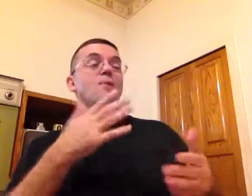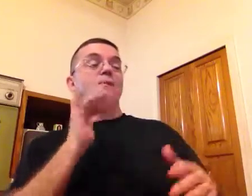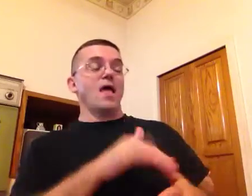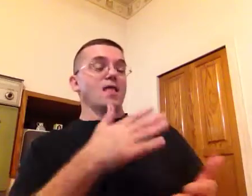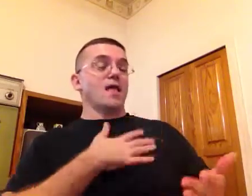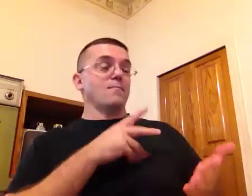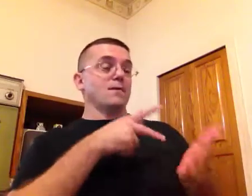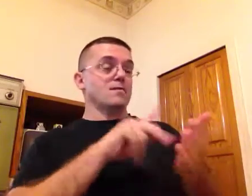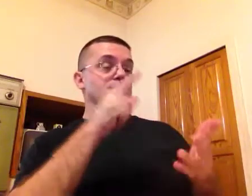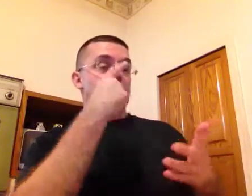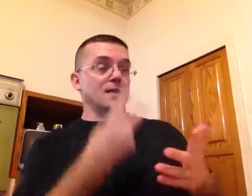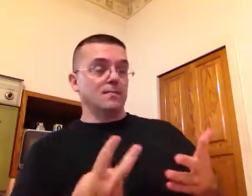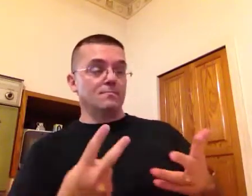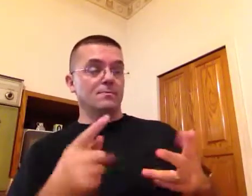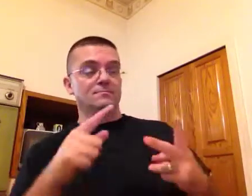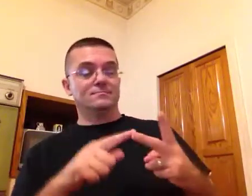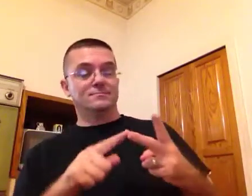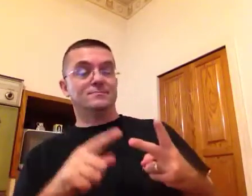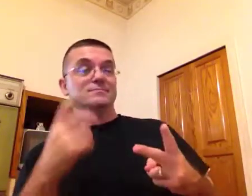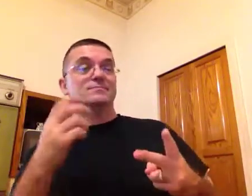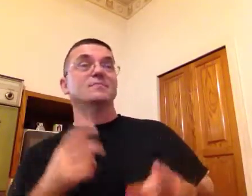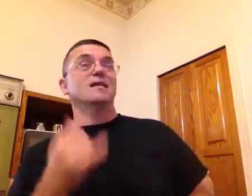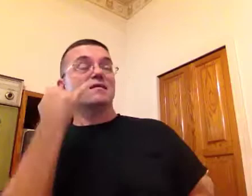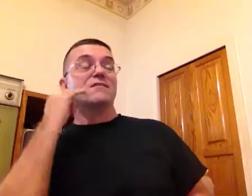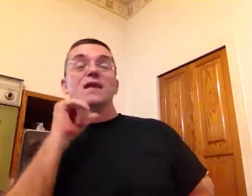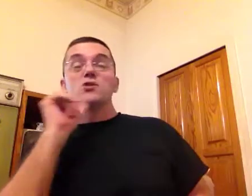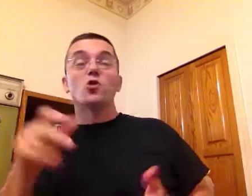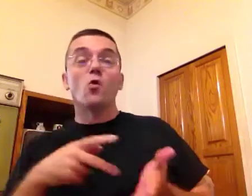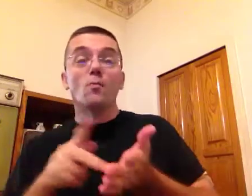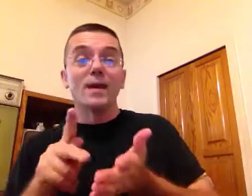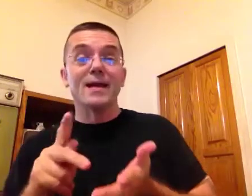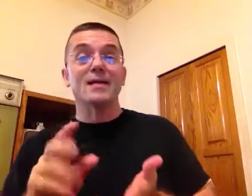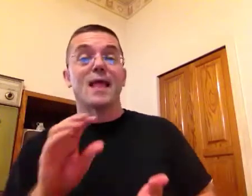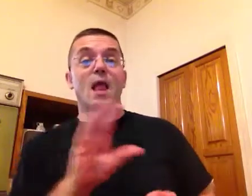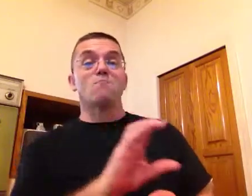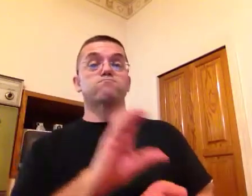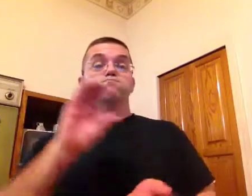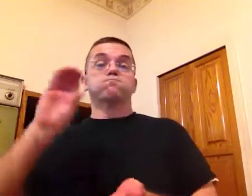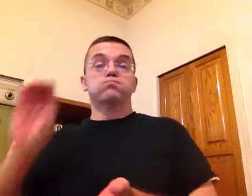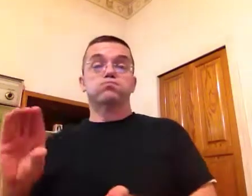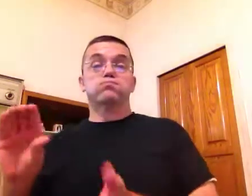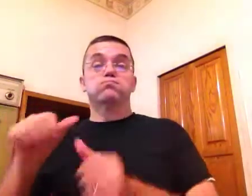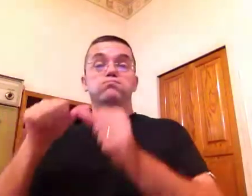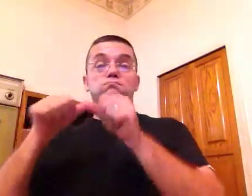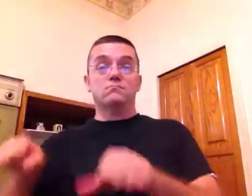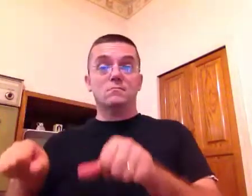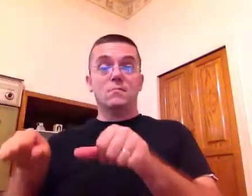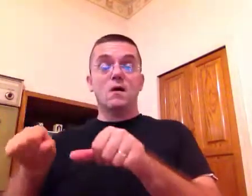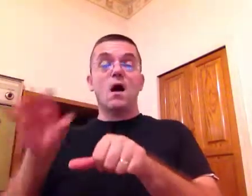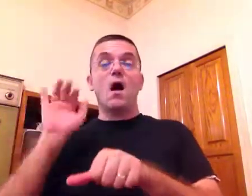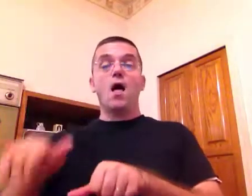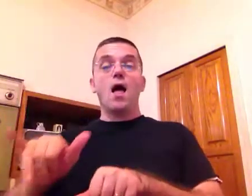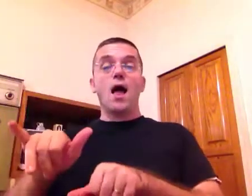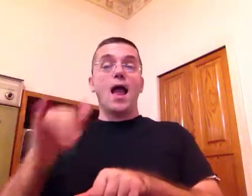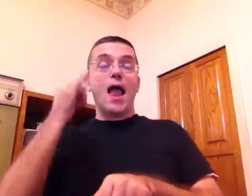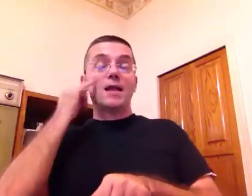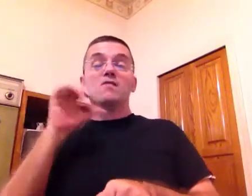second part of happy is you're happy if they don't pay, because they put so much down on this building that you're more than happy to foreclose if they don't